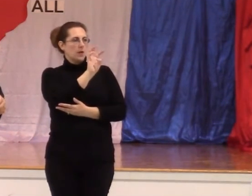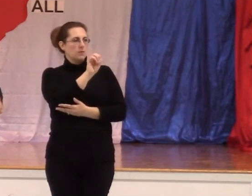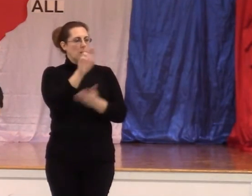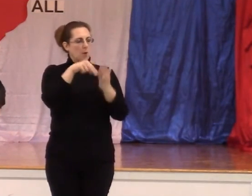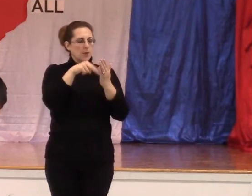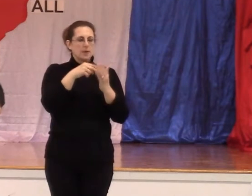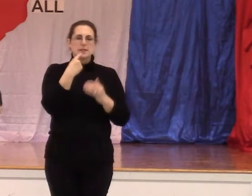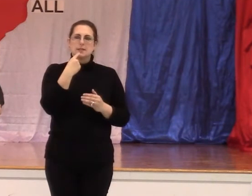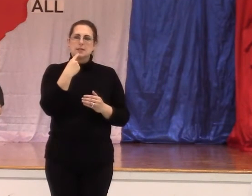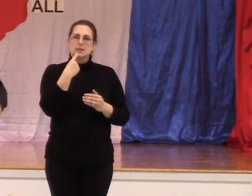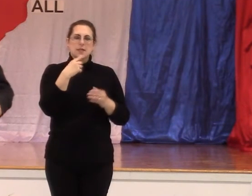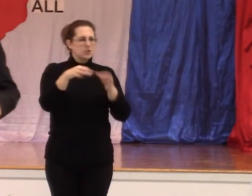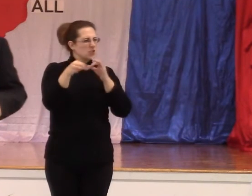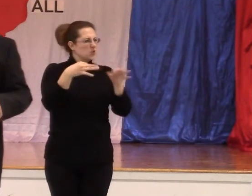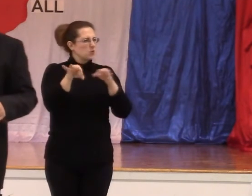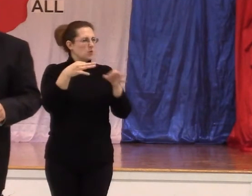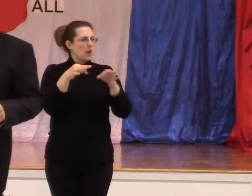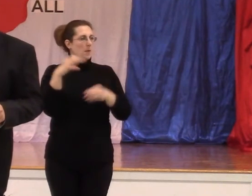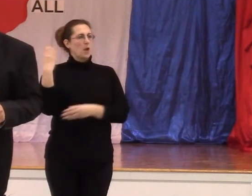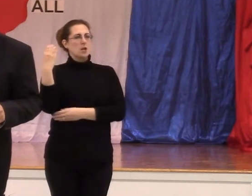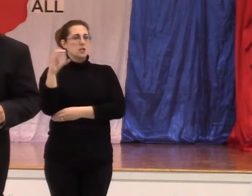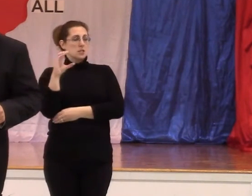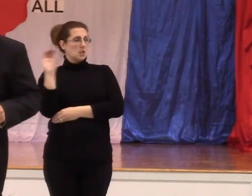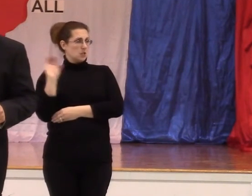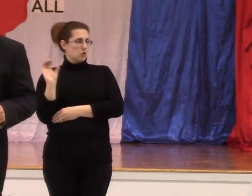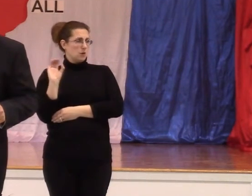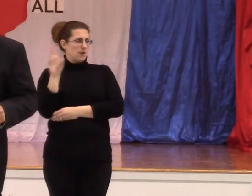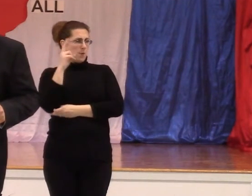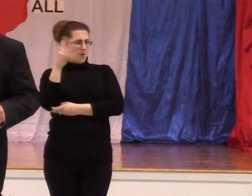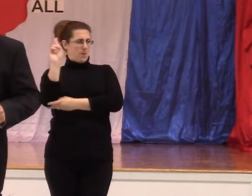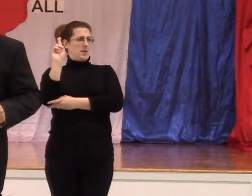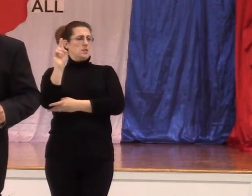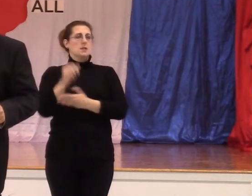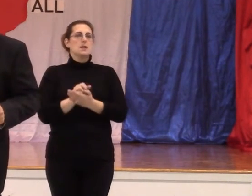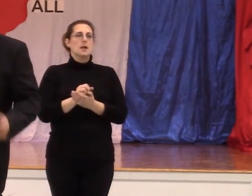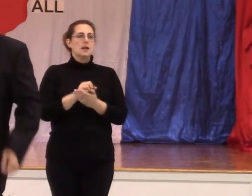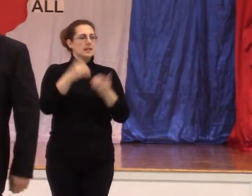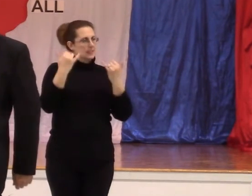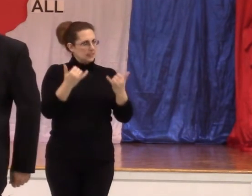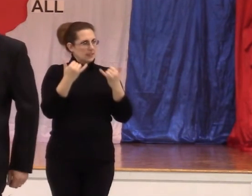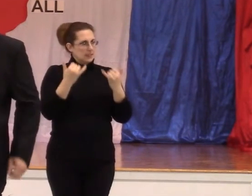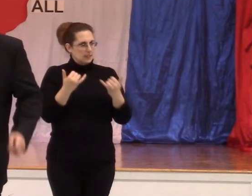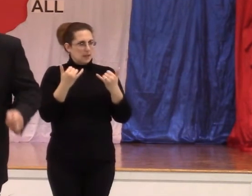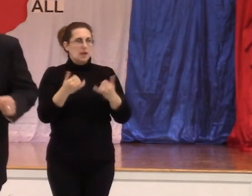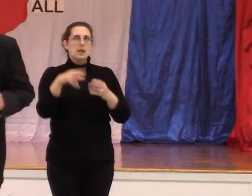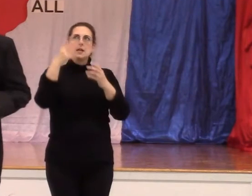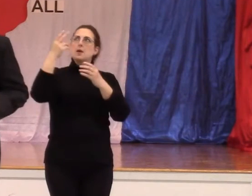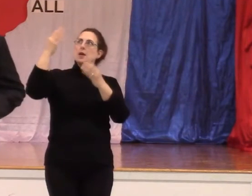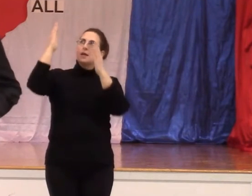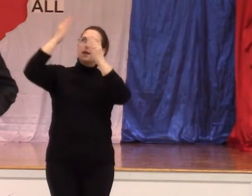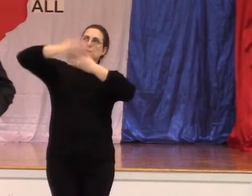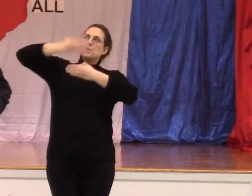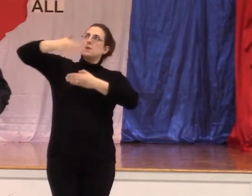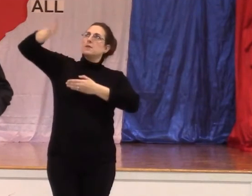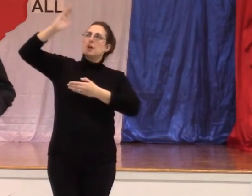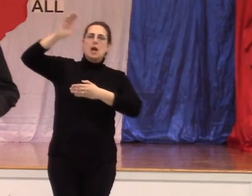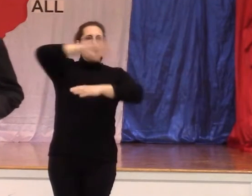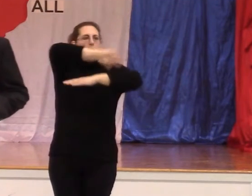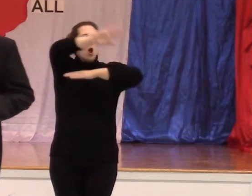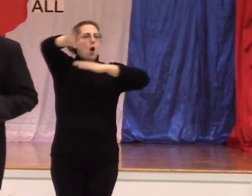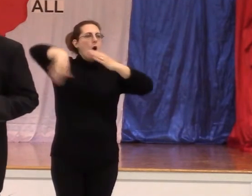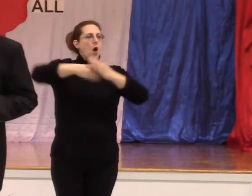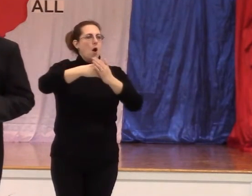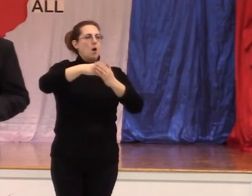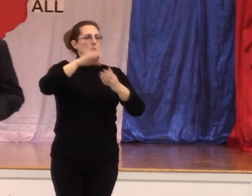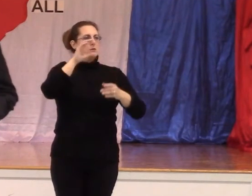for you because this is describing conservative Reformation. Since now, in the sight of God and of all Christendom, the